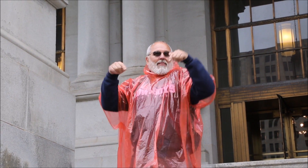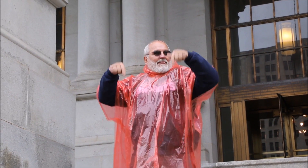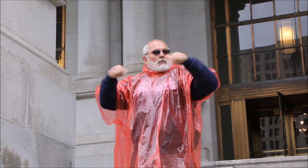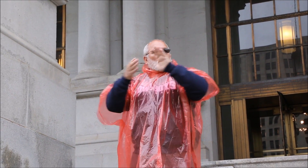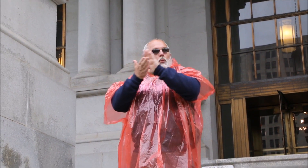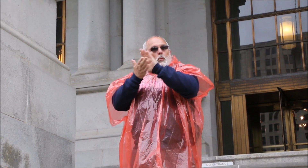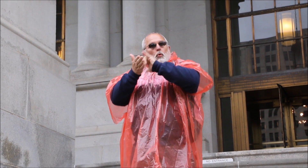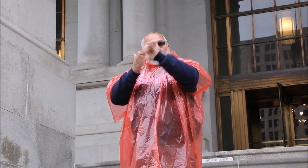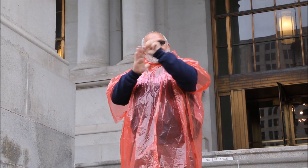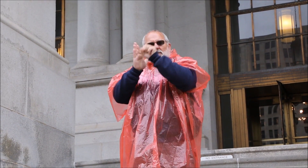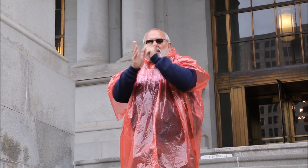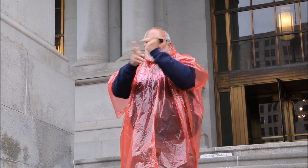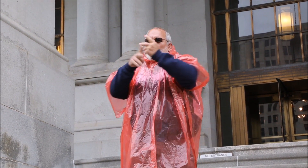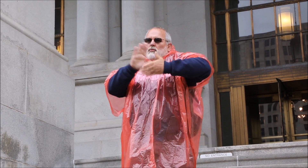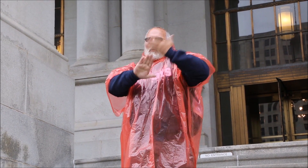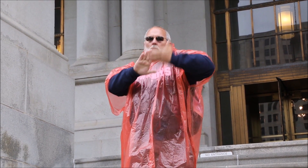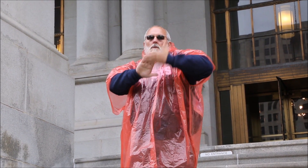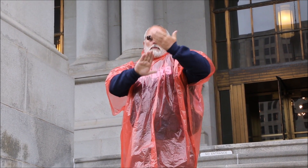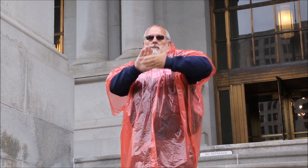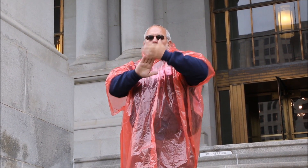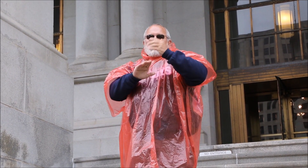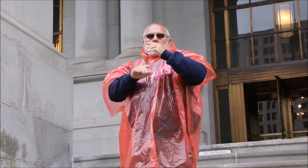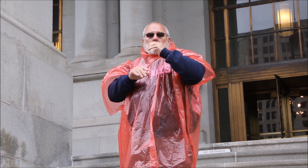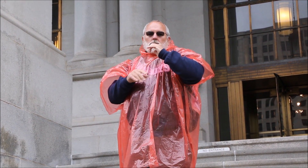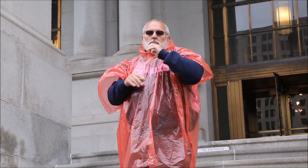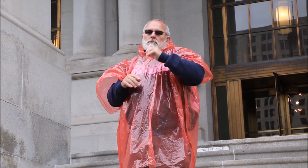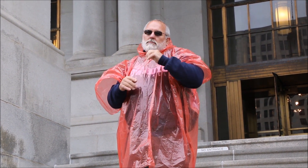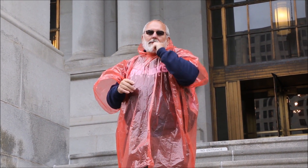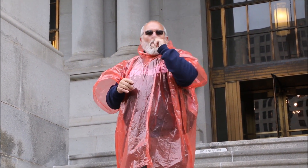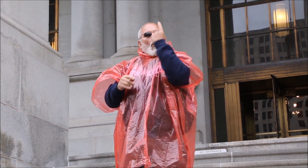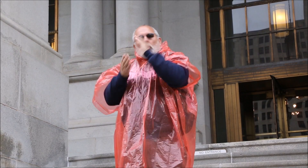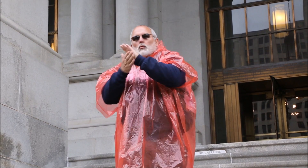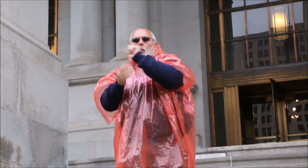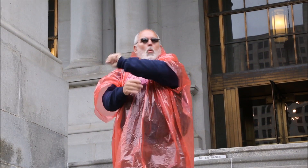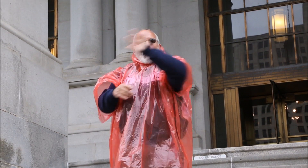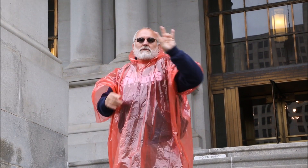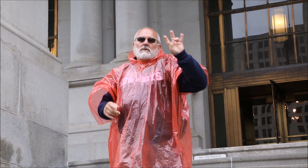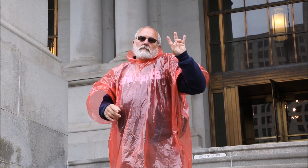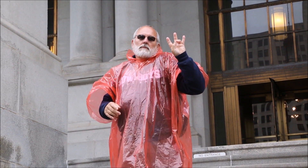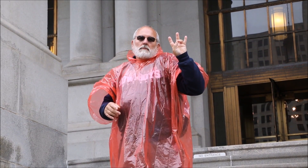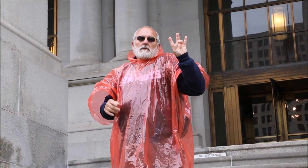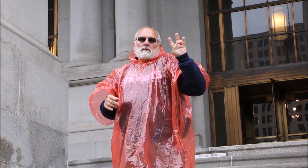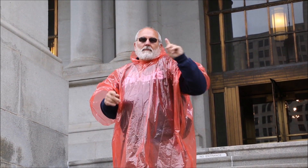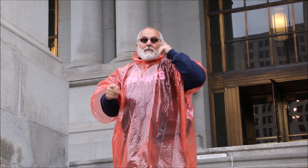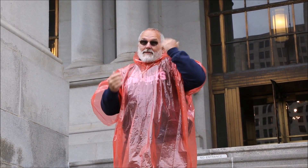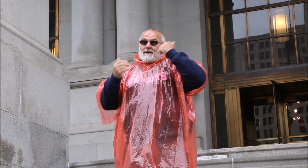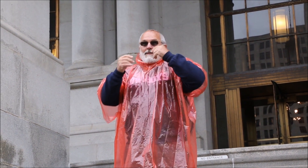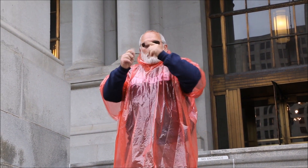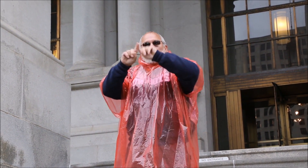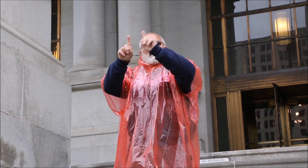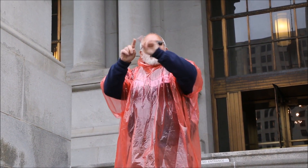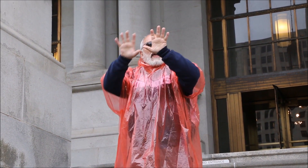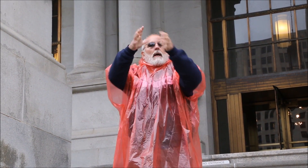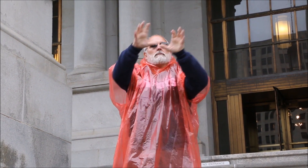we have to keep patient and keep working until this fills, until it touches that building over there, the Statue of